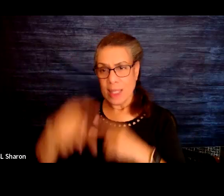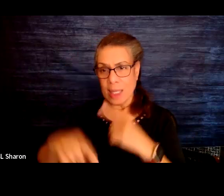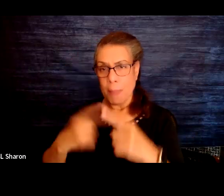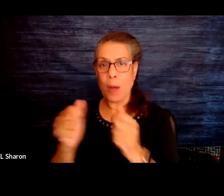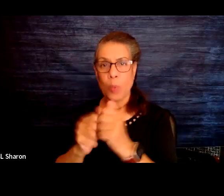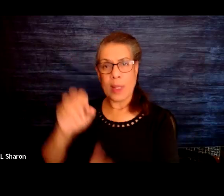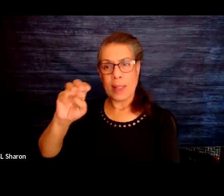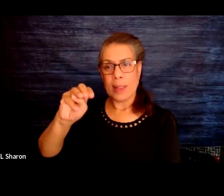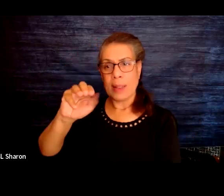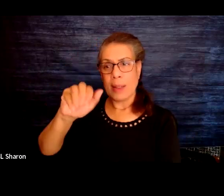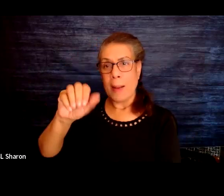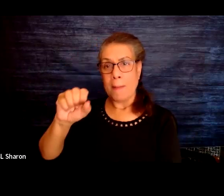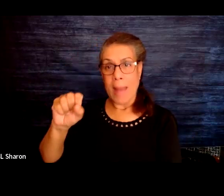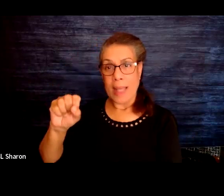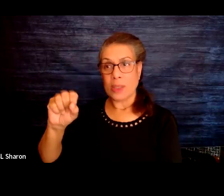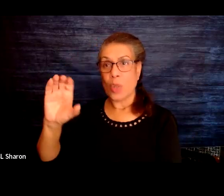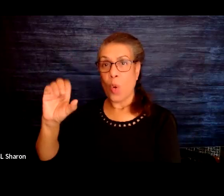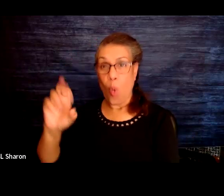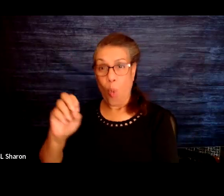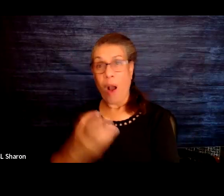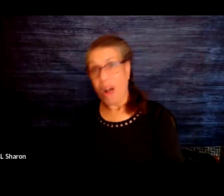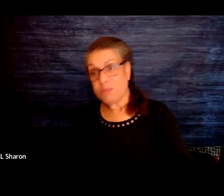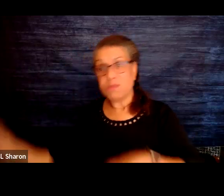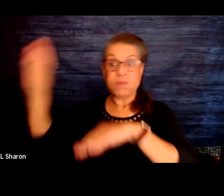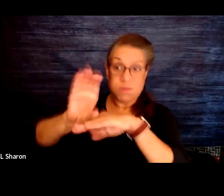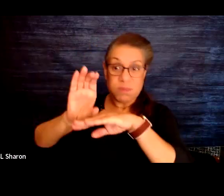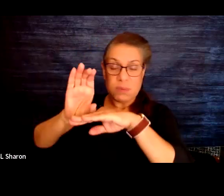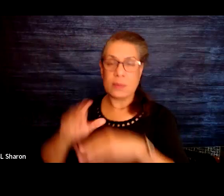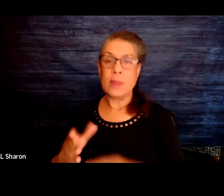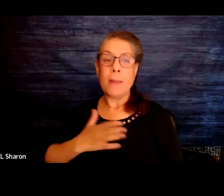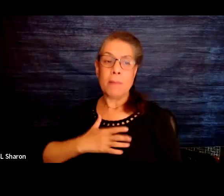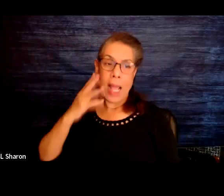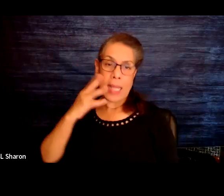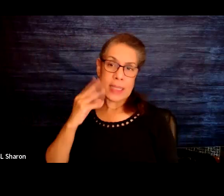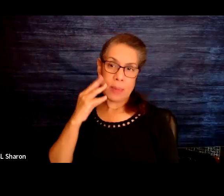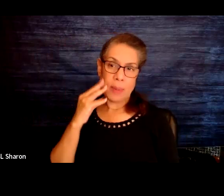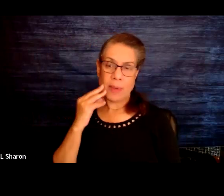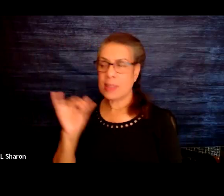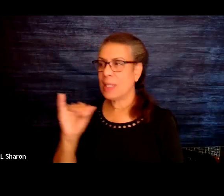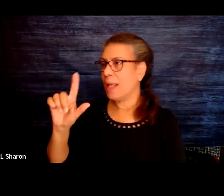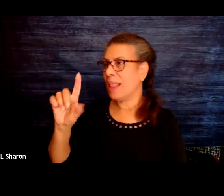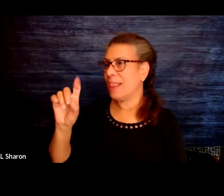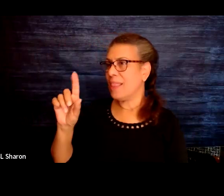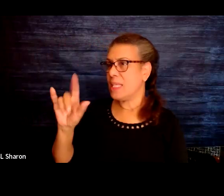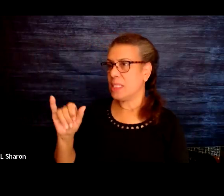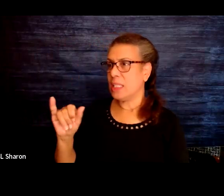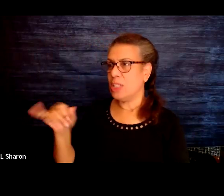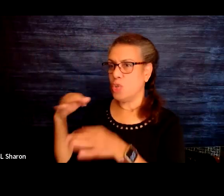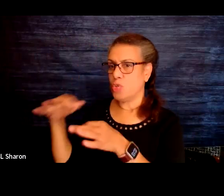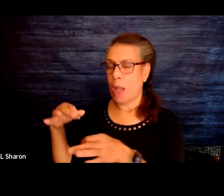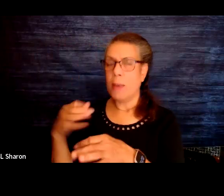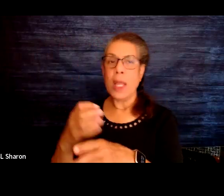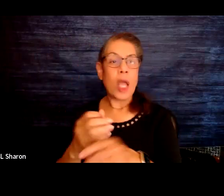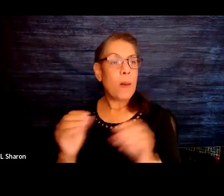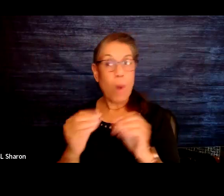with Mass Core above it all. My experience was much what Leslie described. It took more